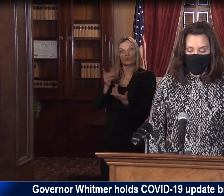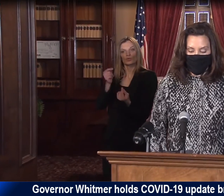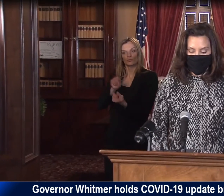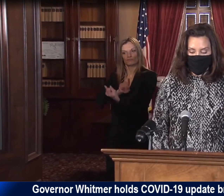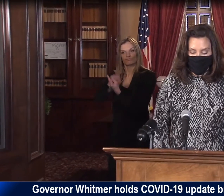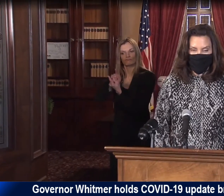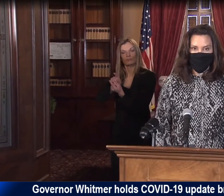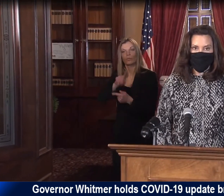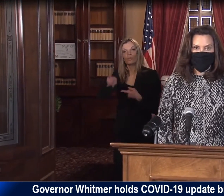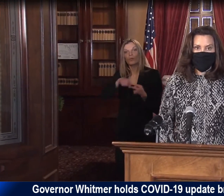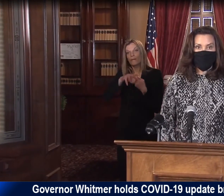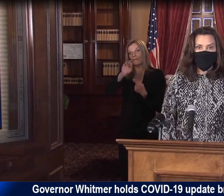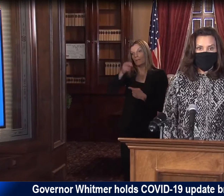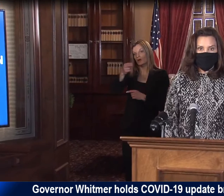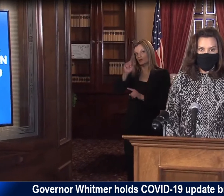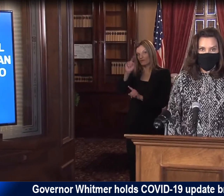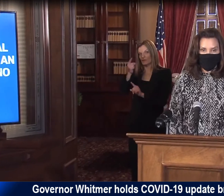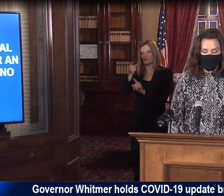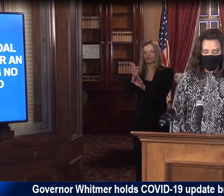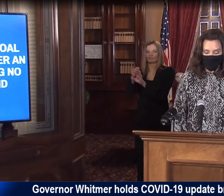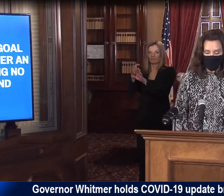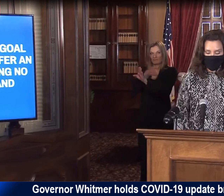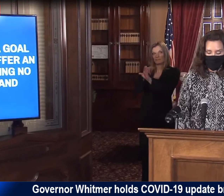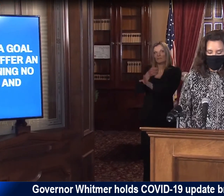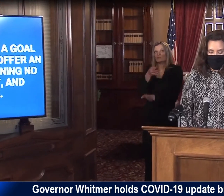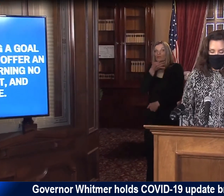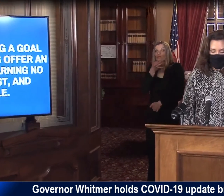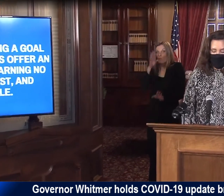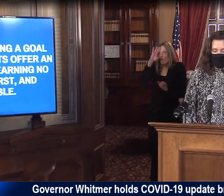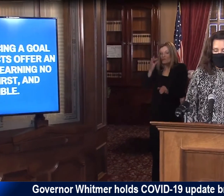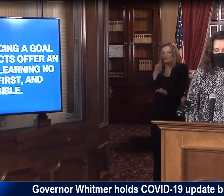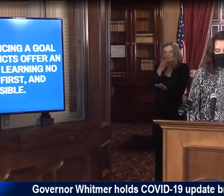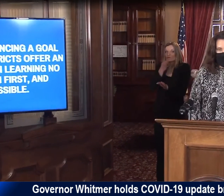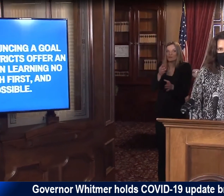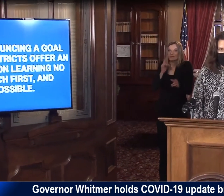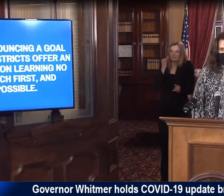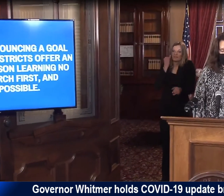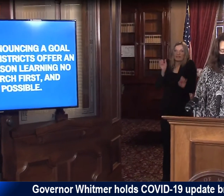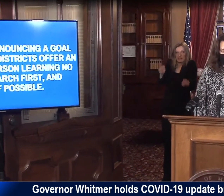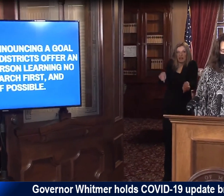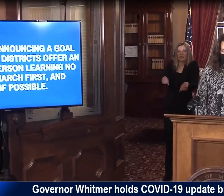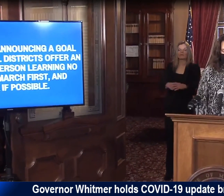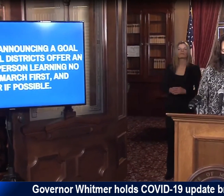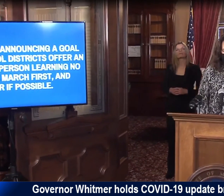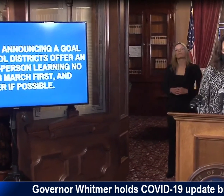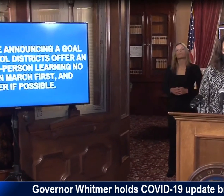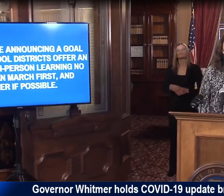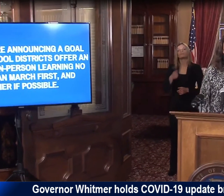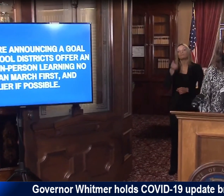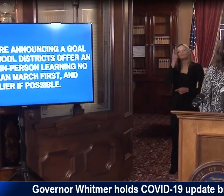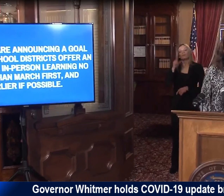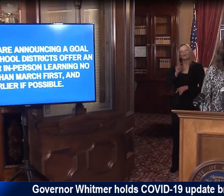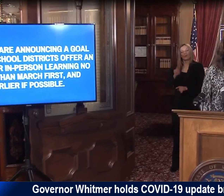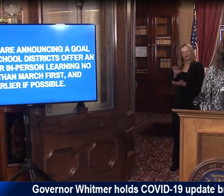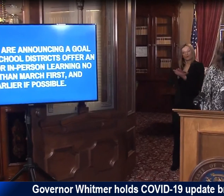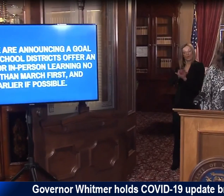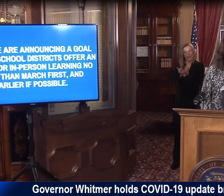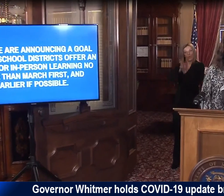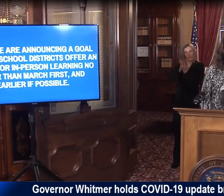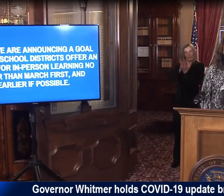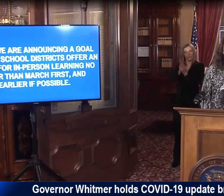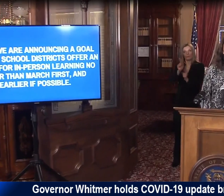no later than March 1st and earlier if possible. The value of in-person learning for our kids